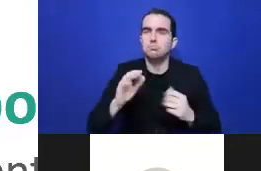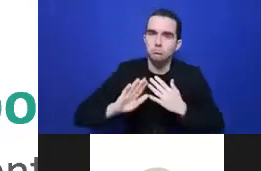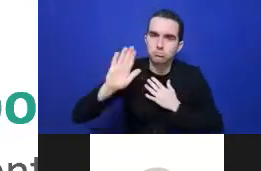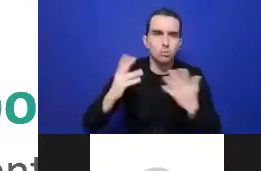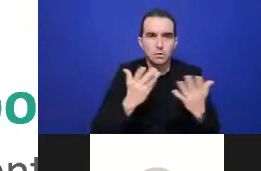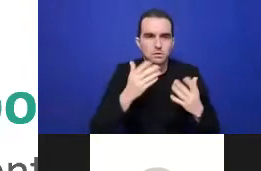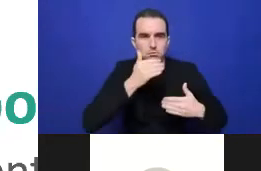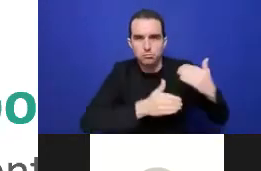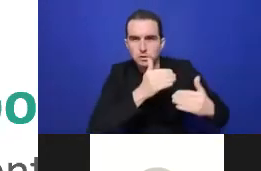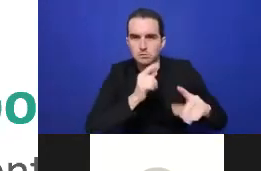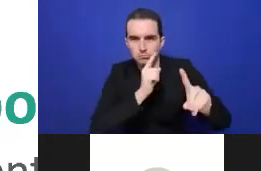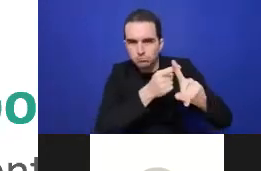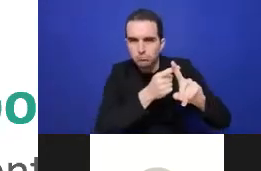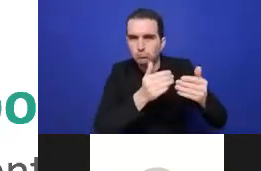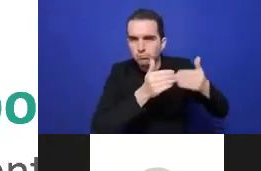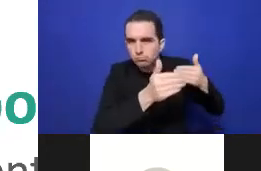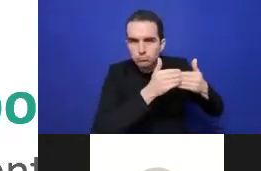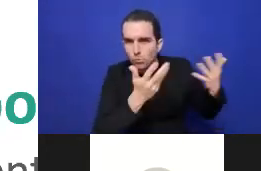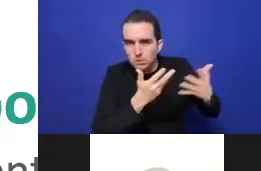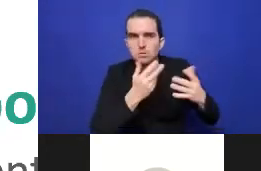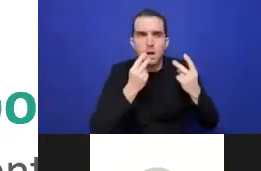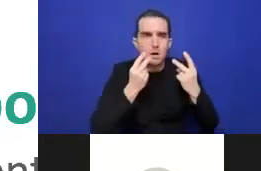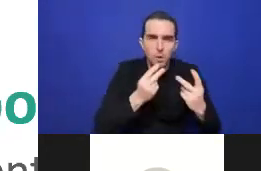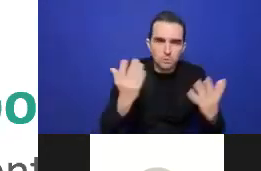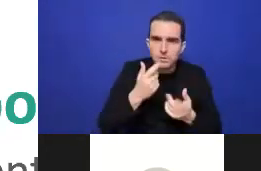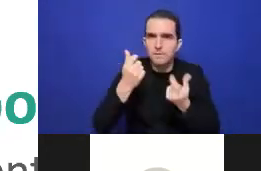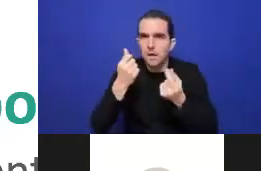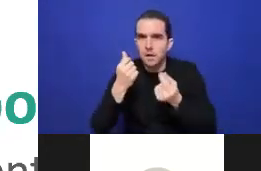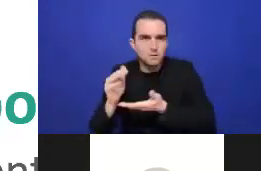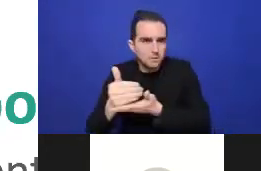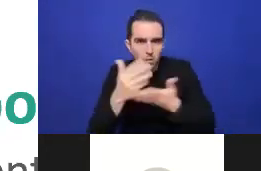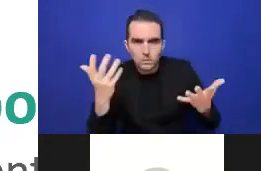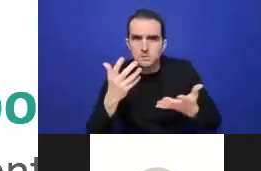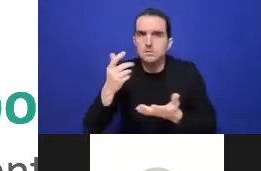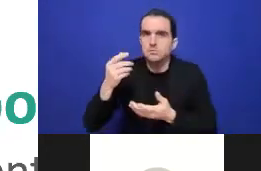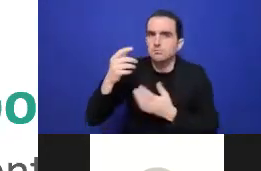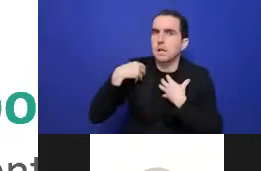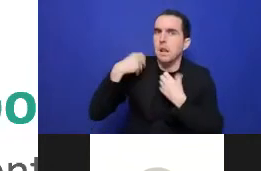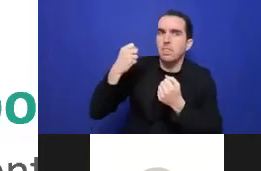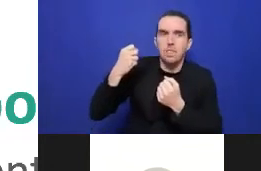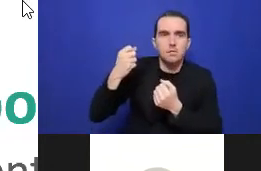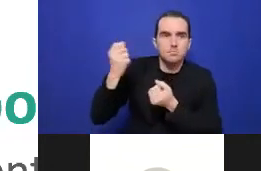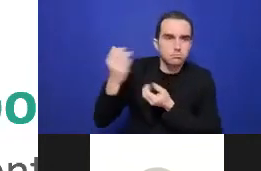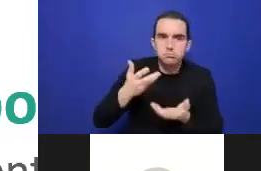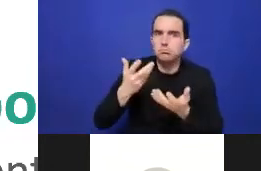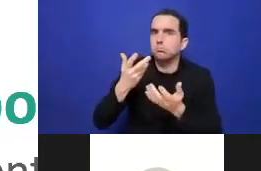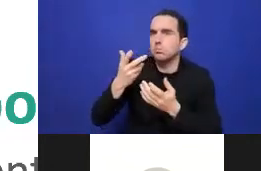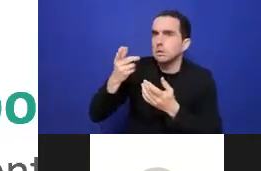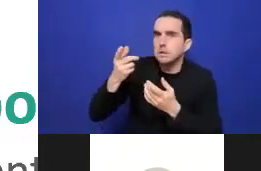emergency in our environment, and then stakeholder network analysis. We cover pretty